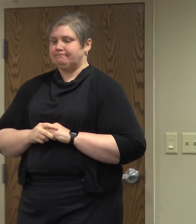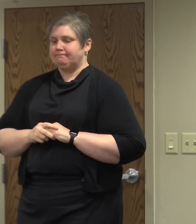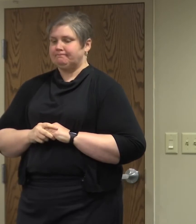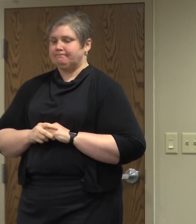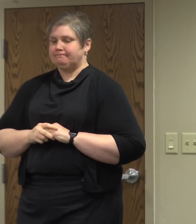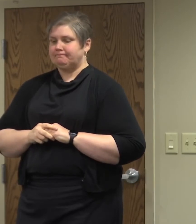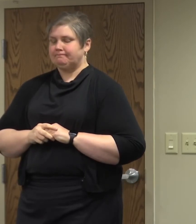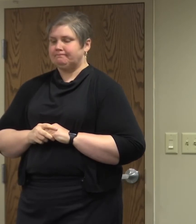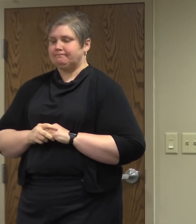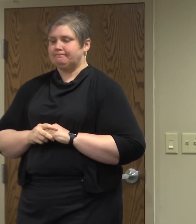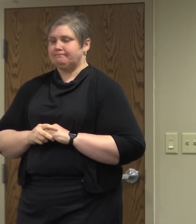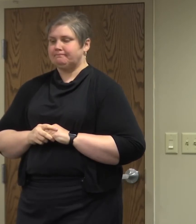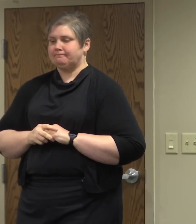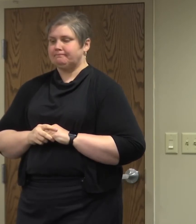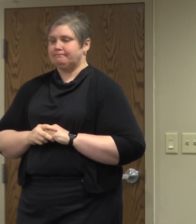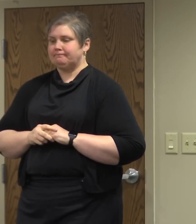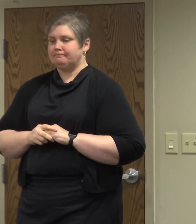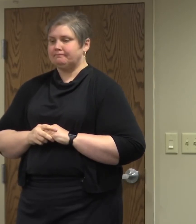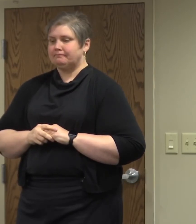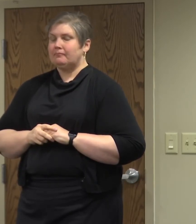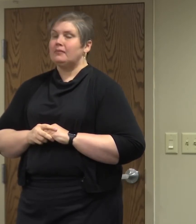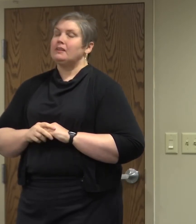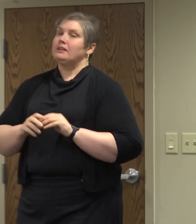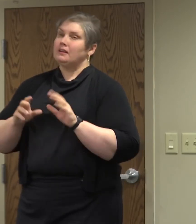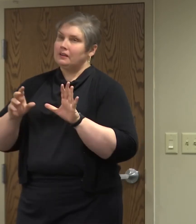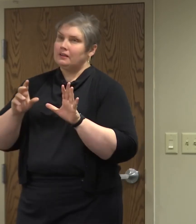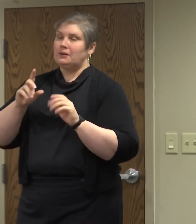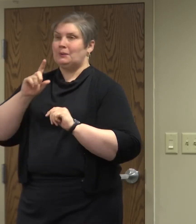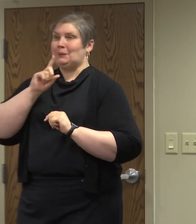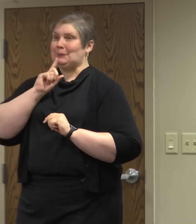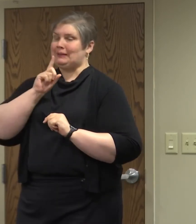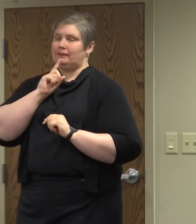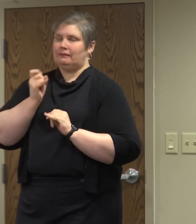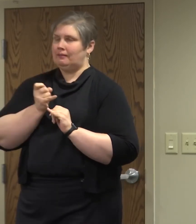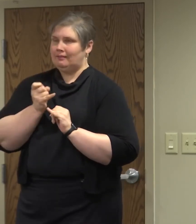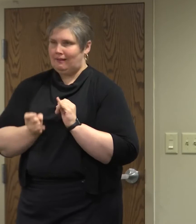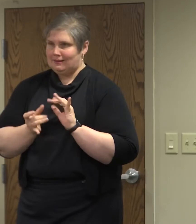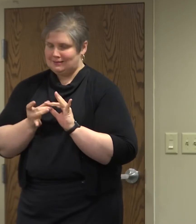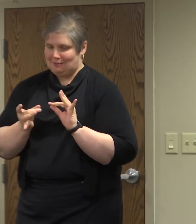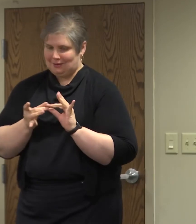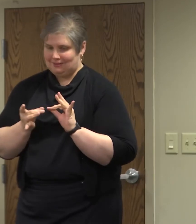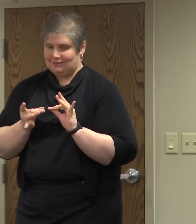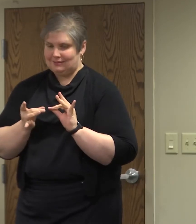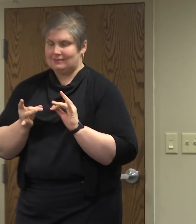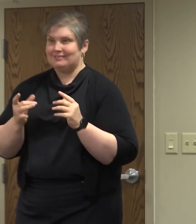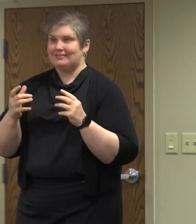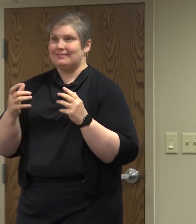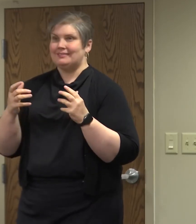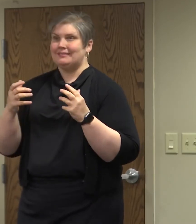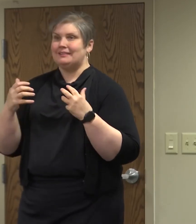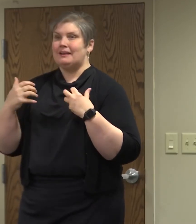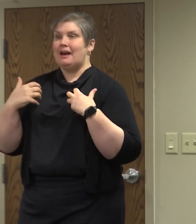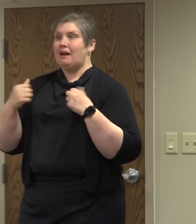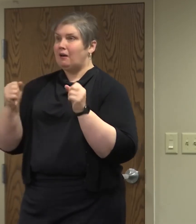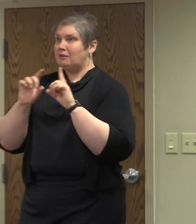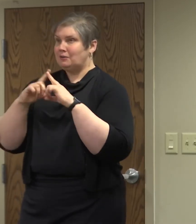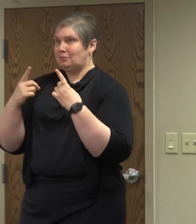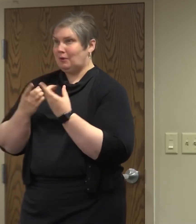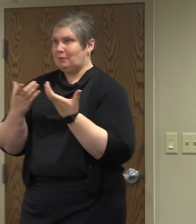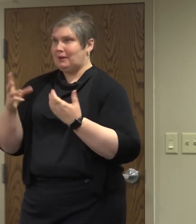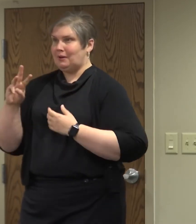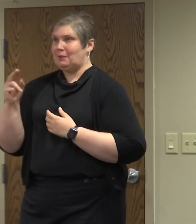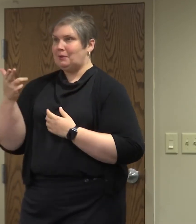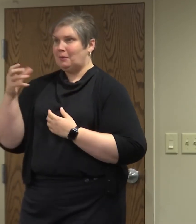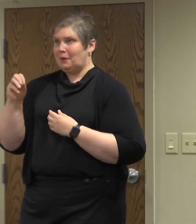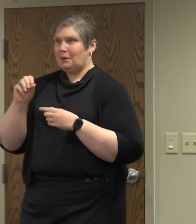is we're really proud of the great job the health department has done in Winnebago County in coordinating all 3 hospitals and